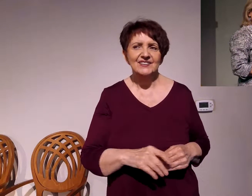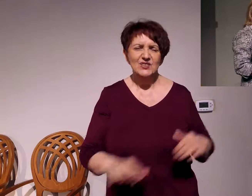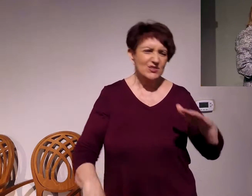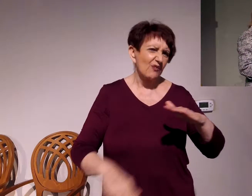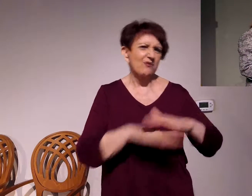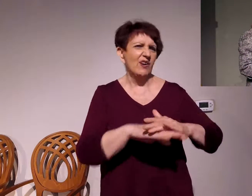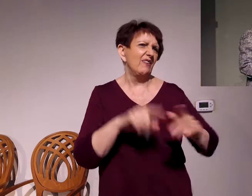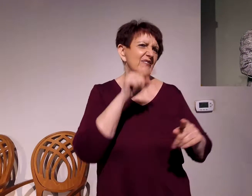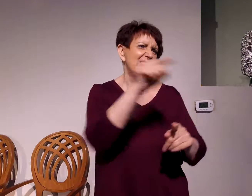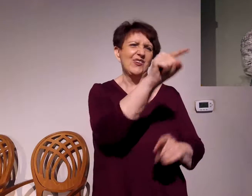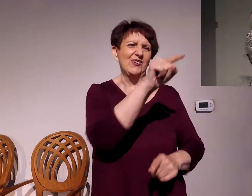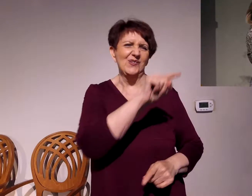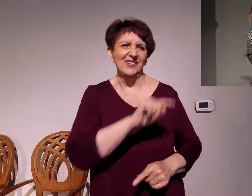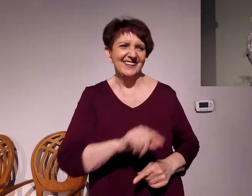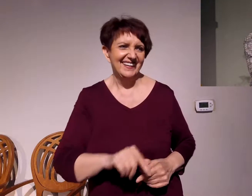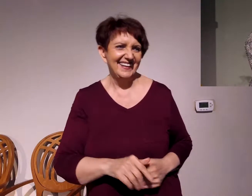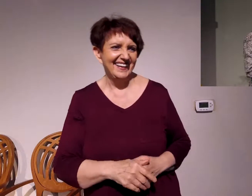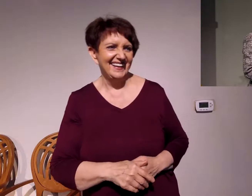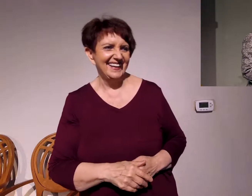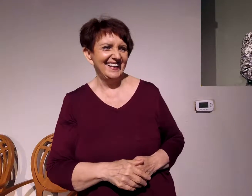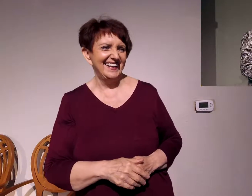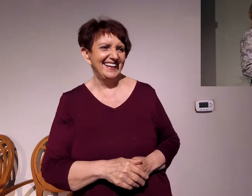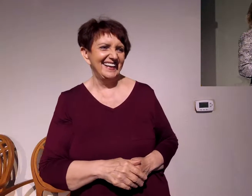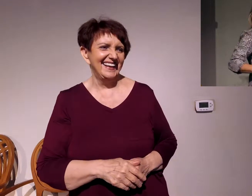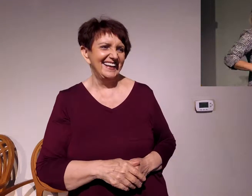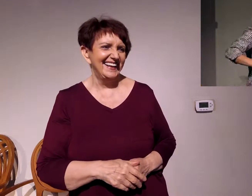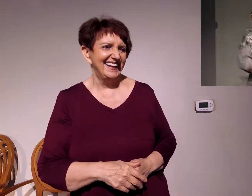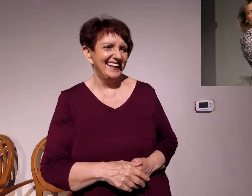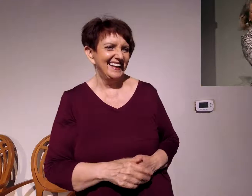You're so full of you youthful thing.